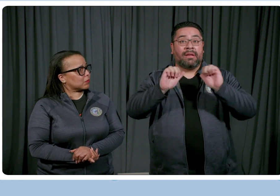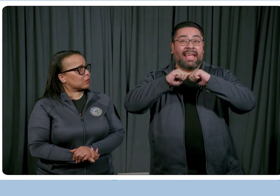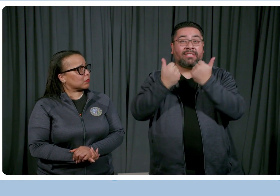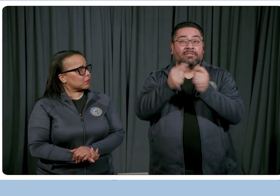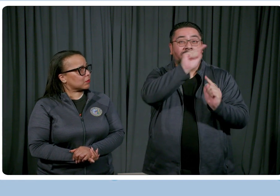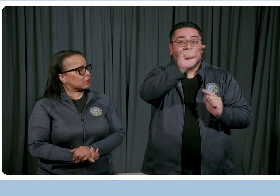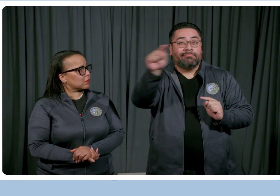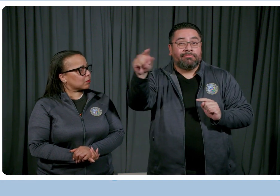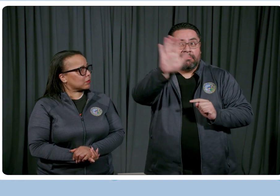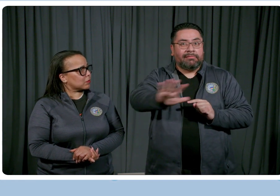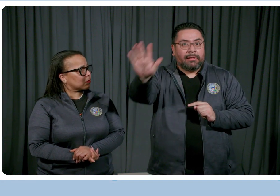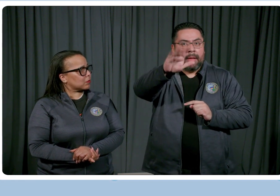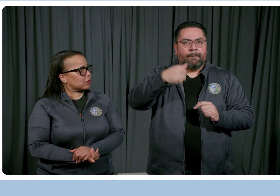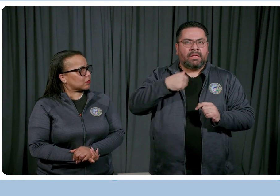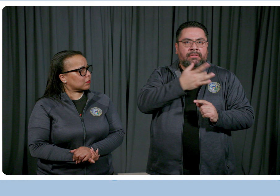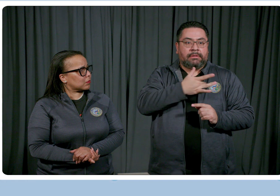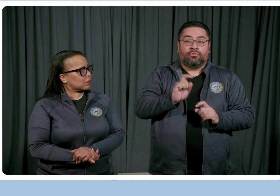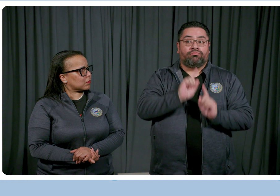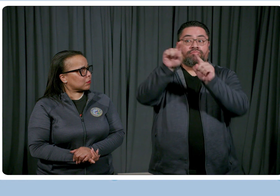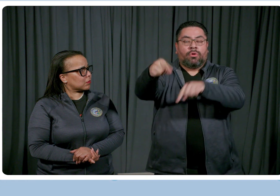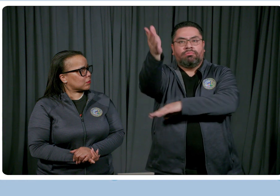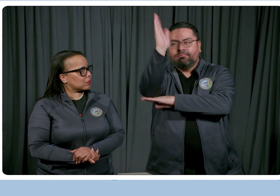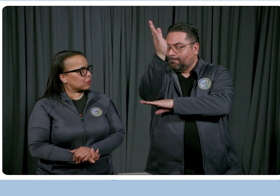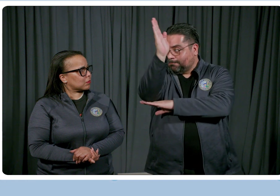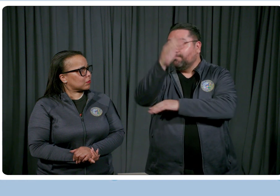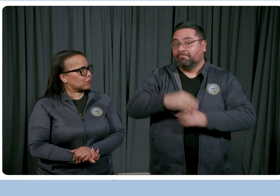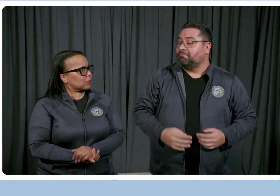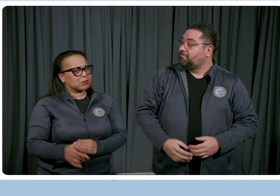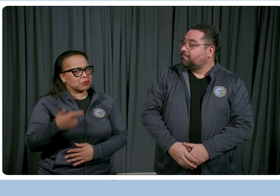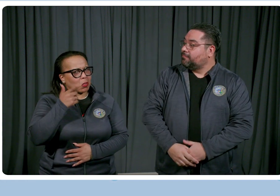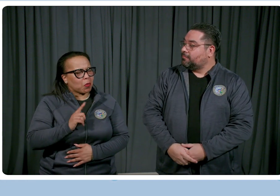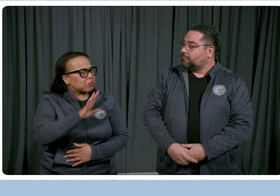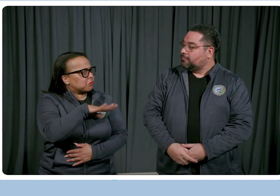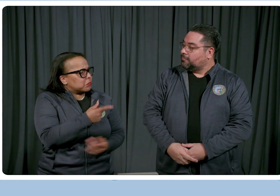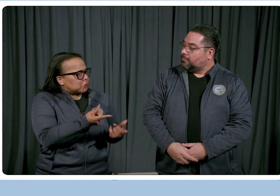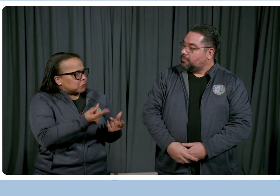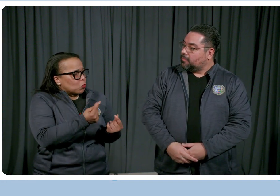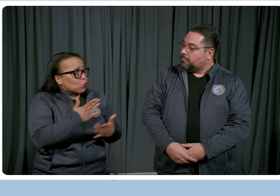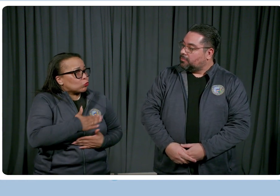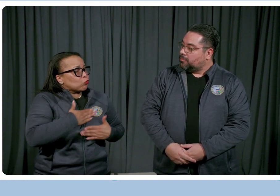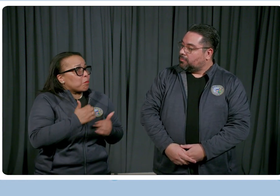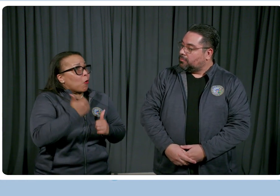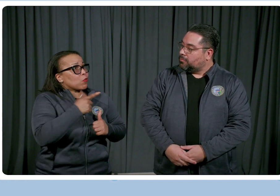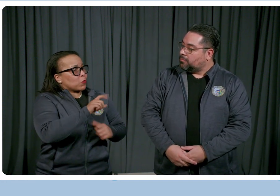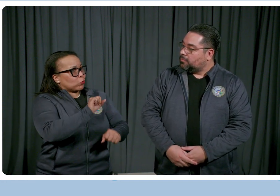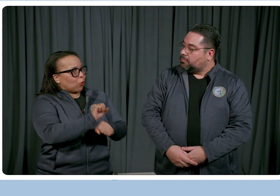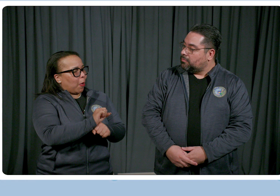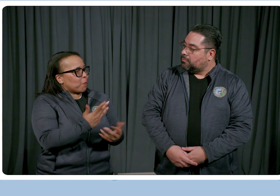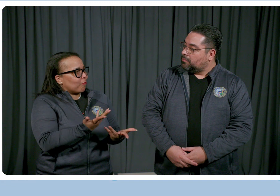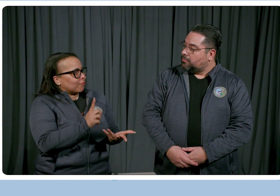community agencies, and I do group presentations for them. What are some of the things that you enjoy most about your